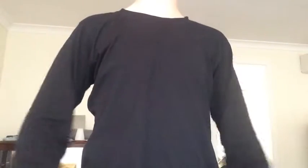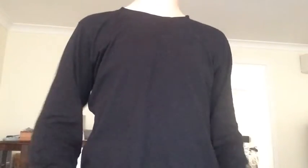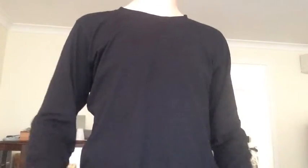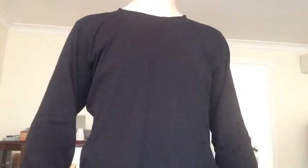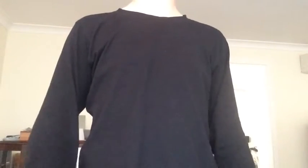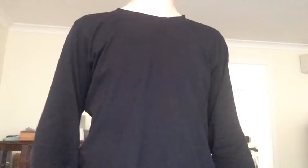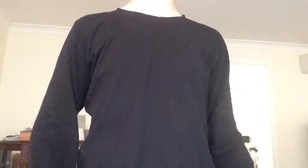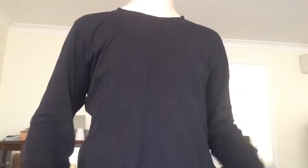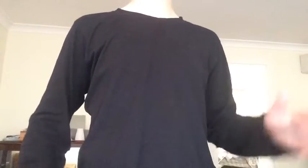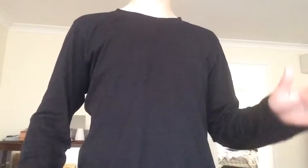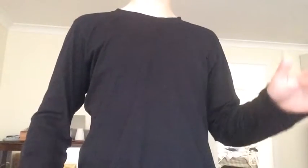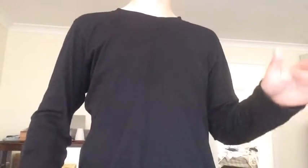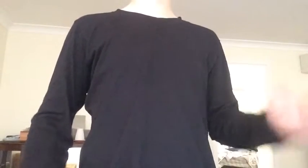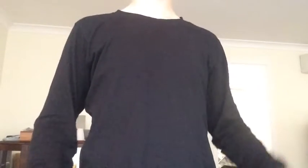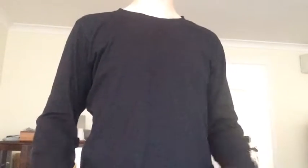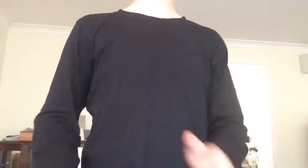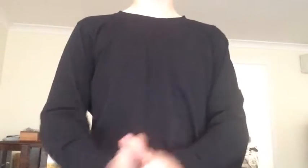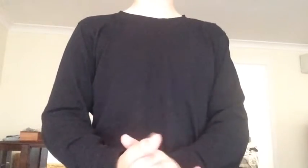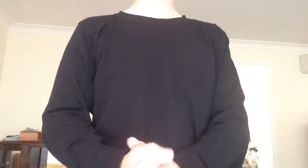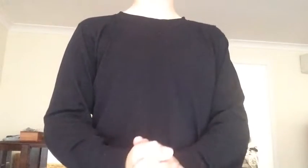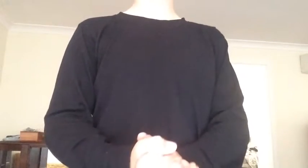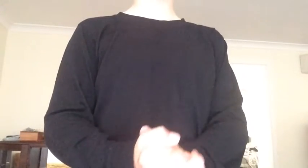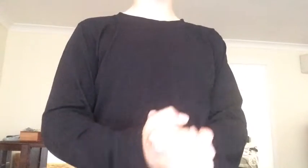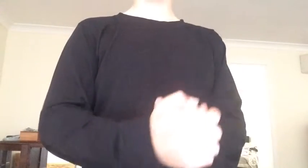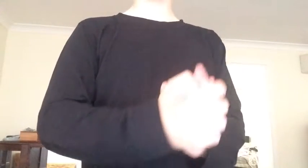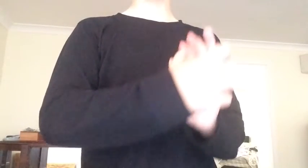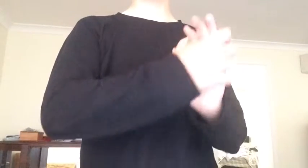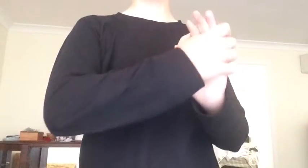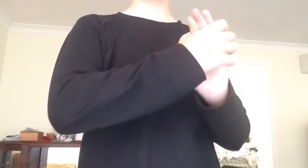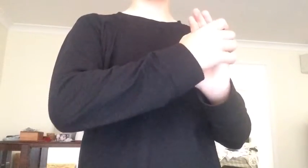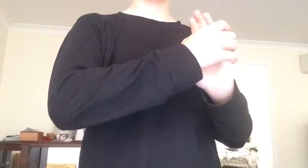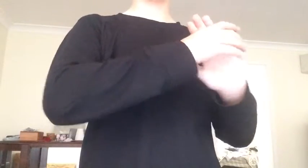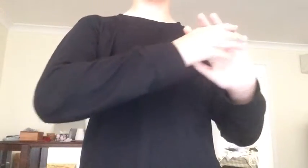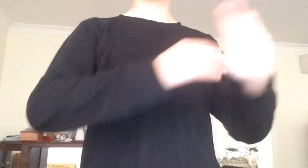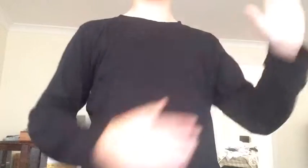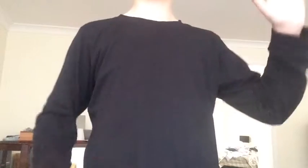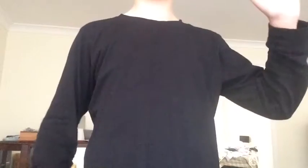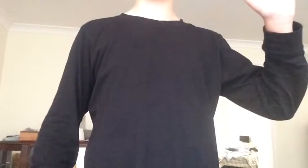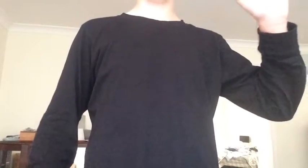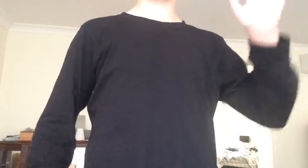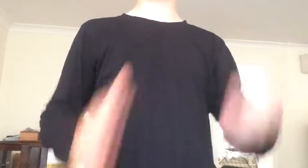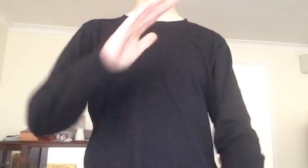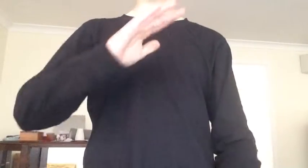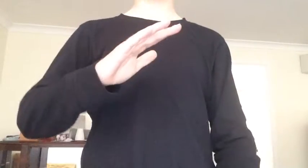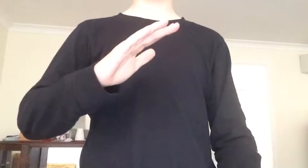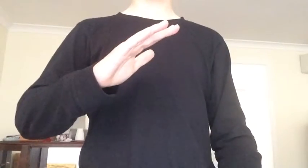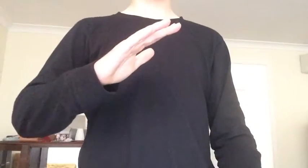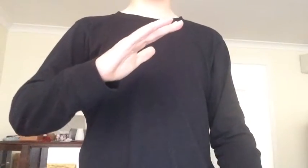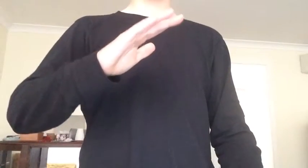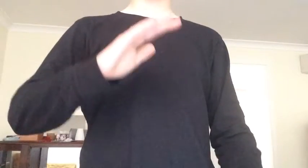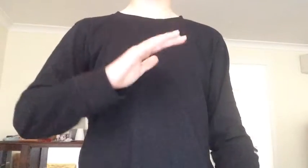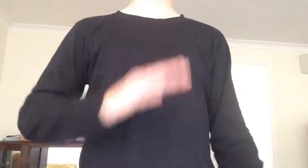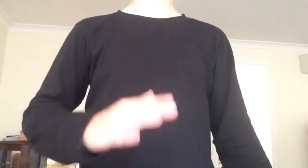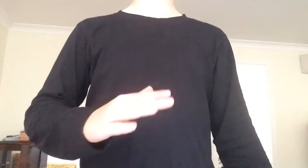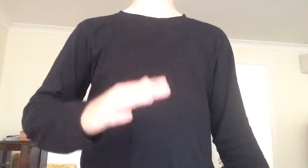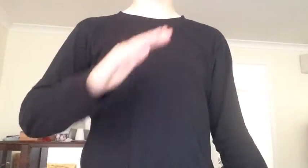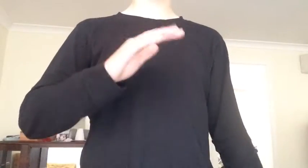massive roller coaster. So that's why my prediction for the final is just going to be extremely nobody, I